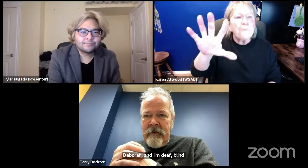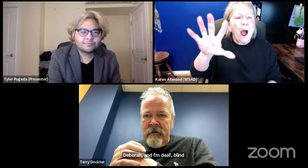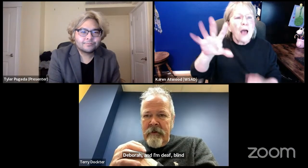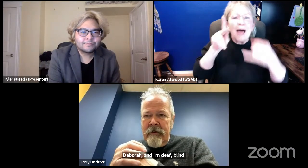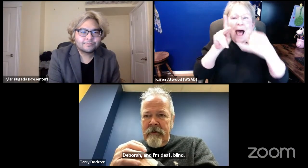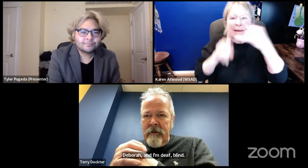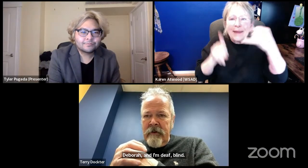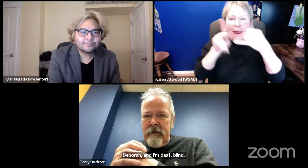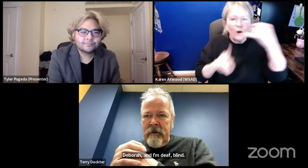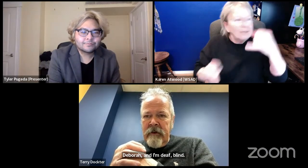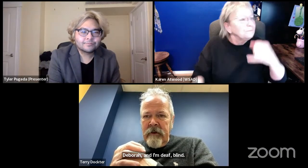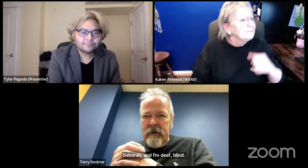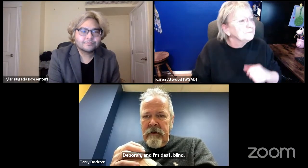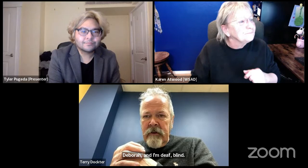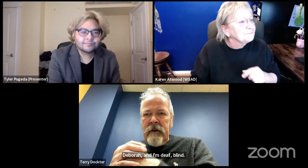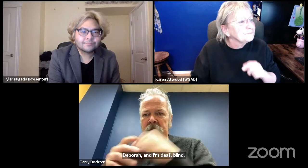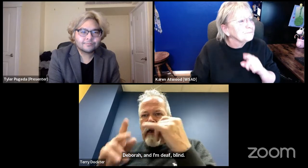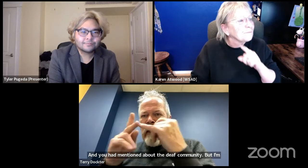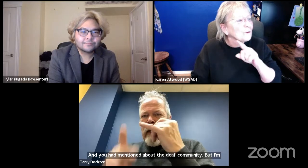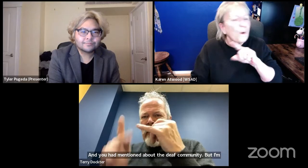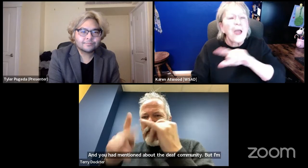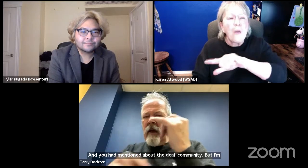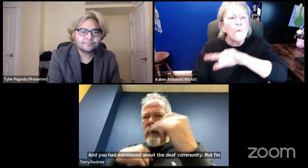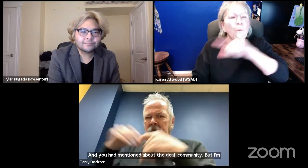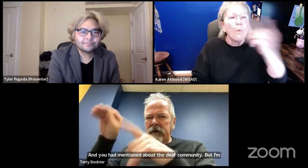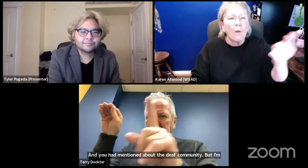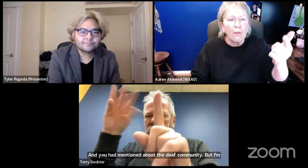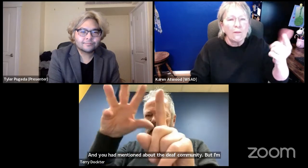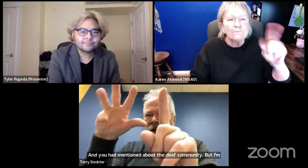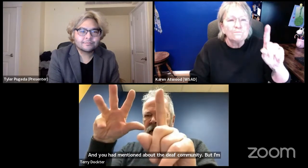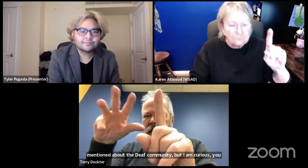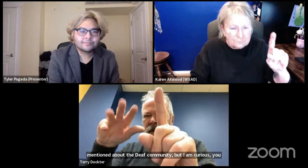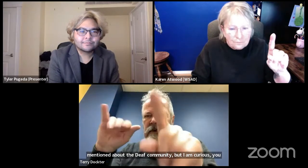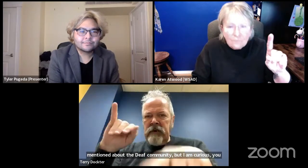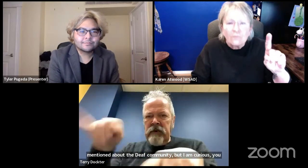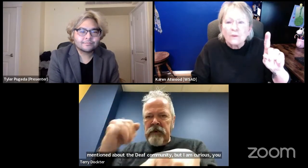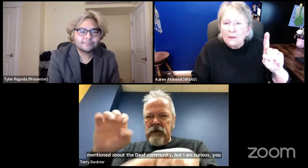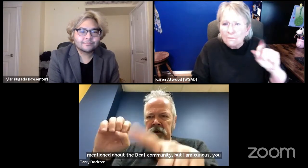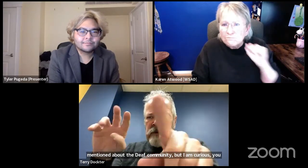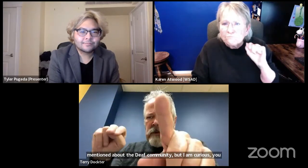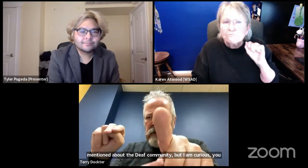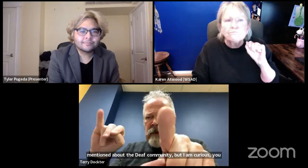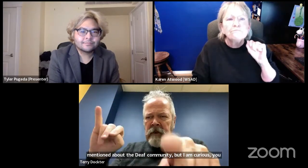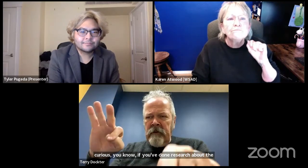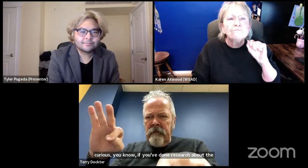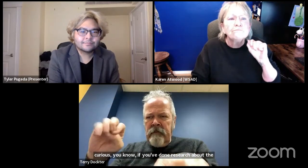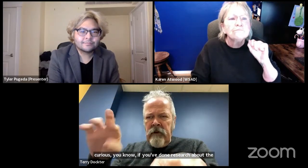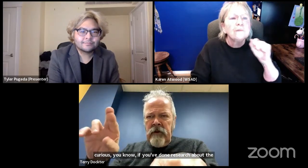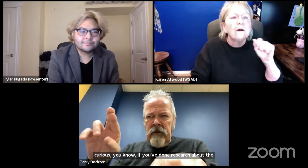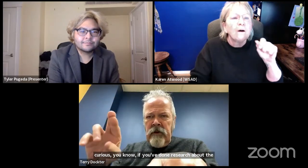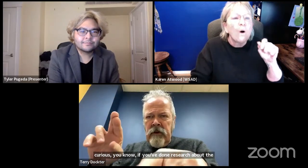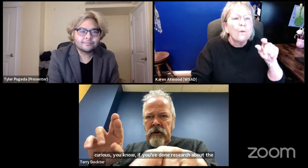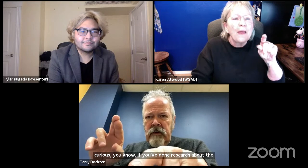Okay, Karen Philo House, you had a question, I believe.